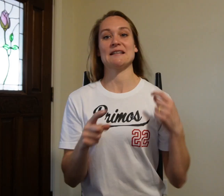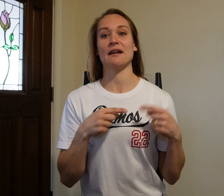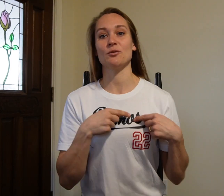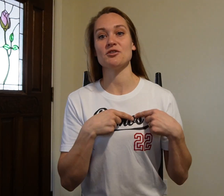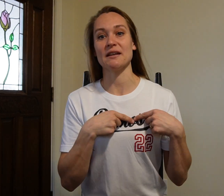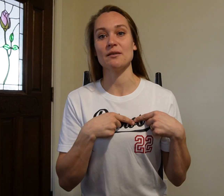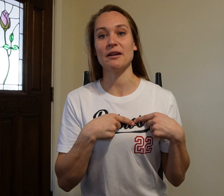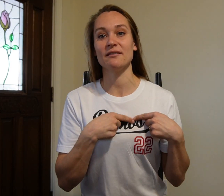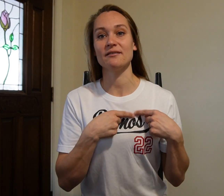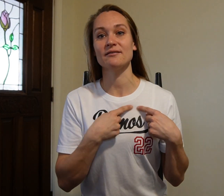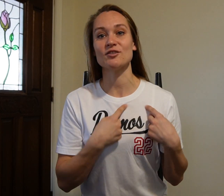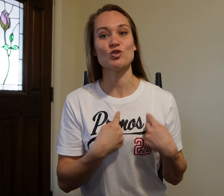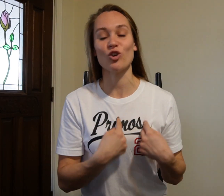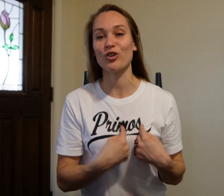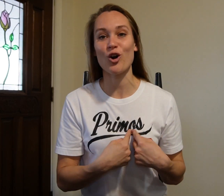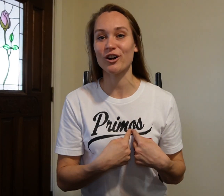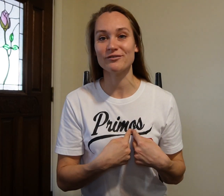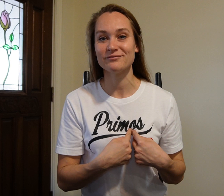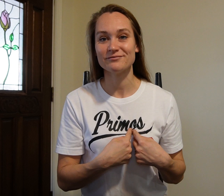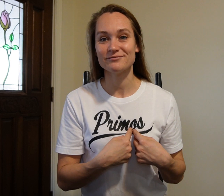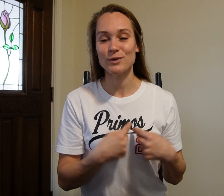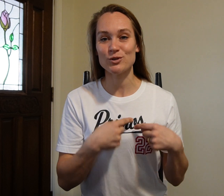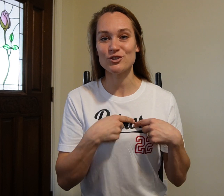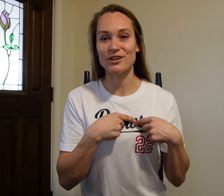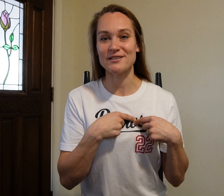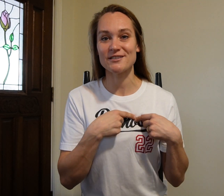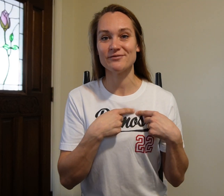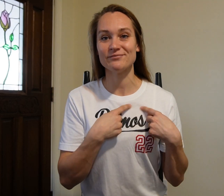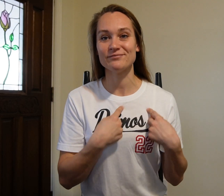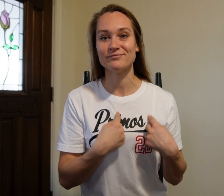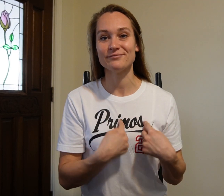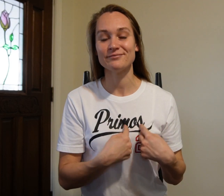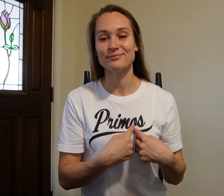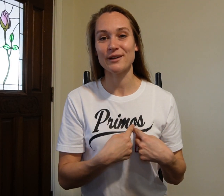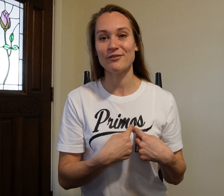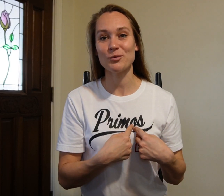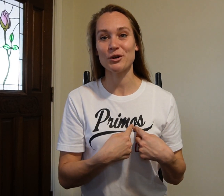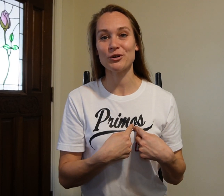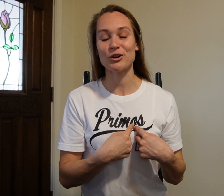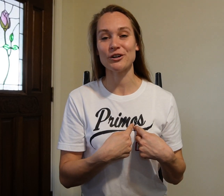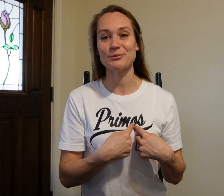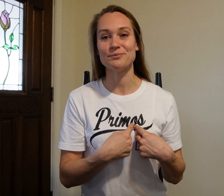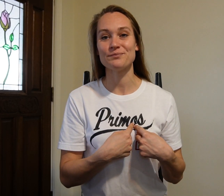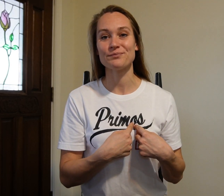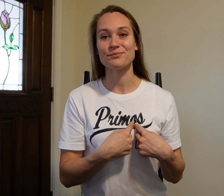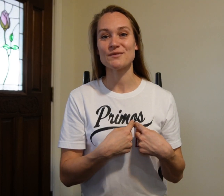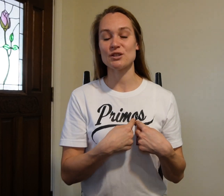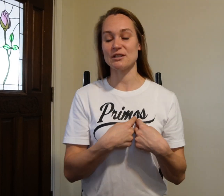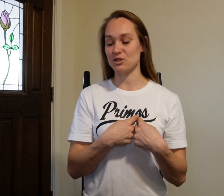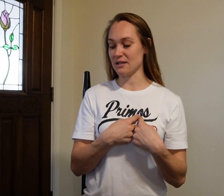exactly what you think it'd be. Just drawing a heart on your chest. Ever wandering heart. So let's do that